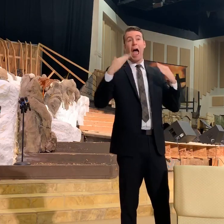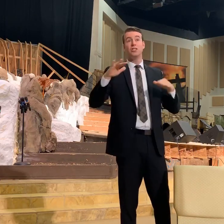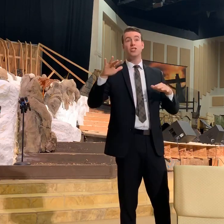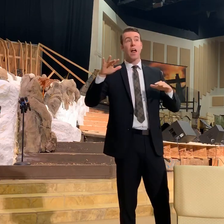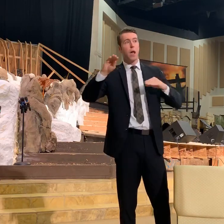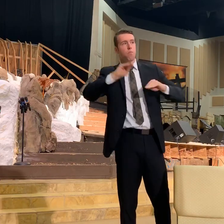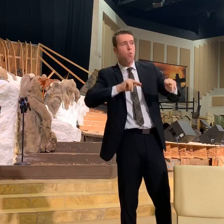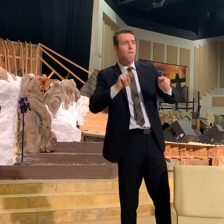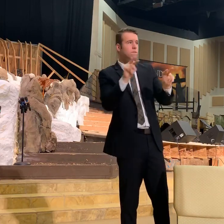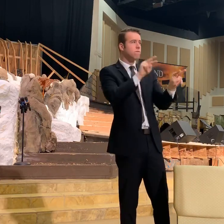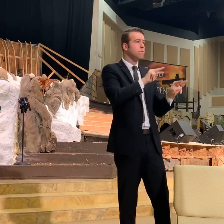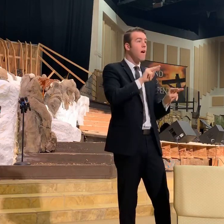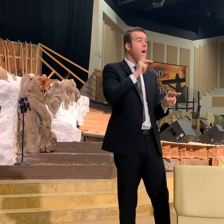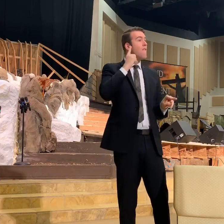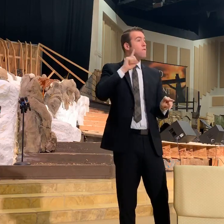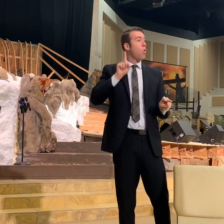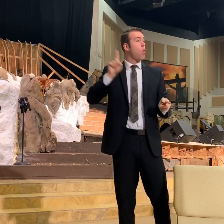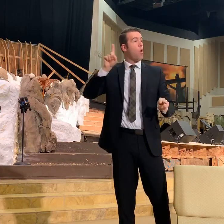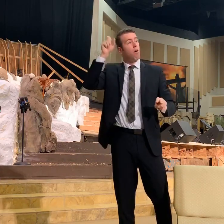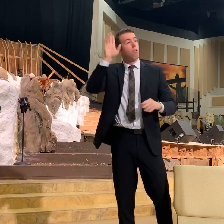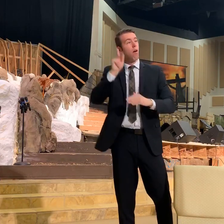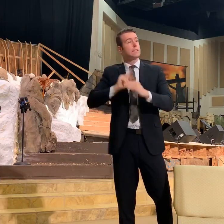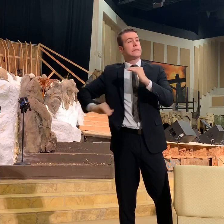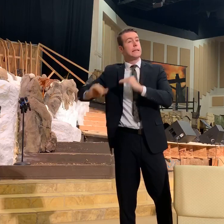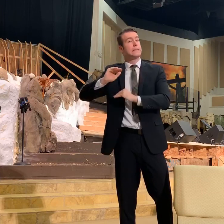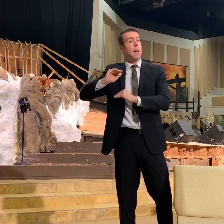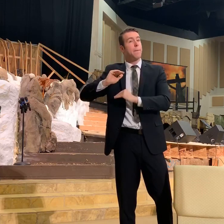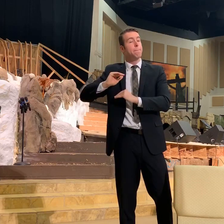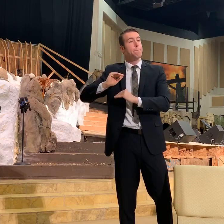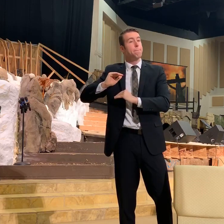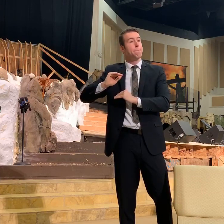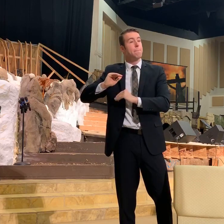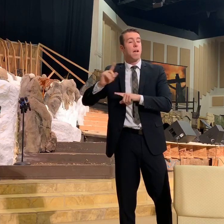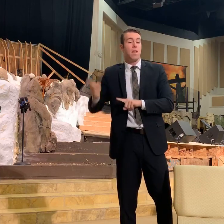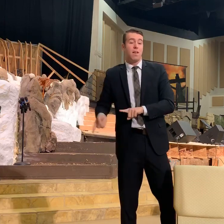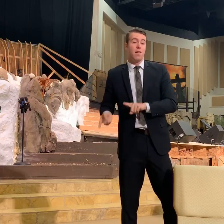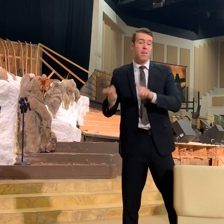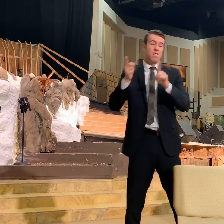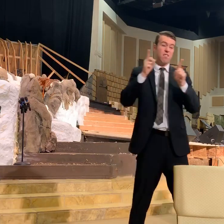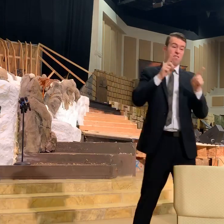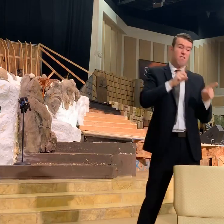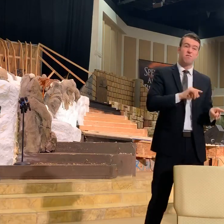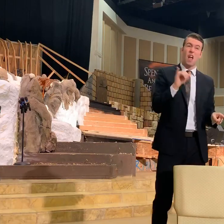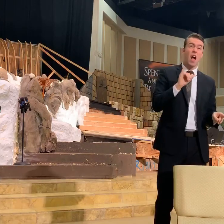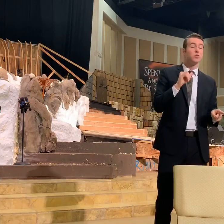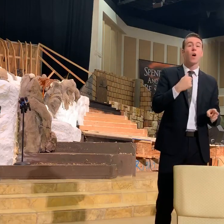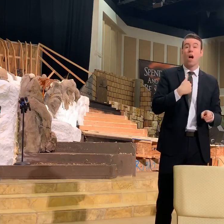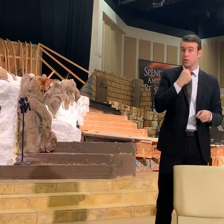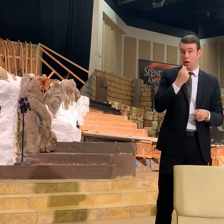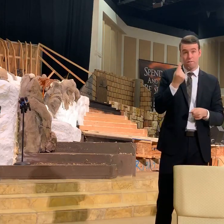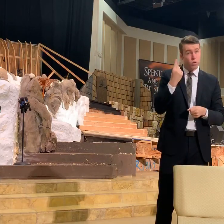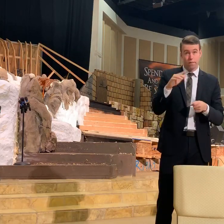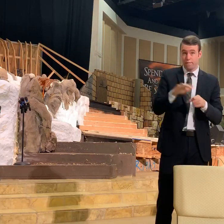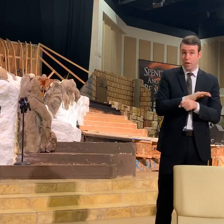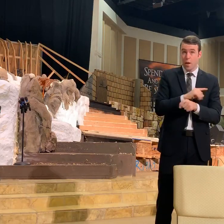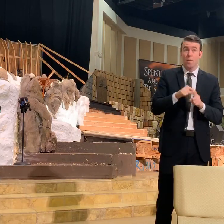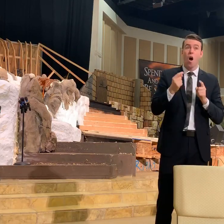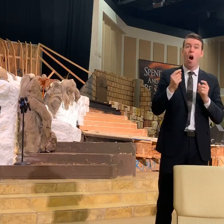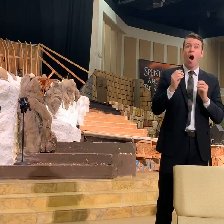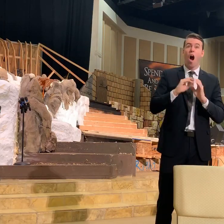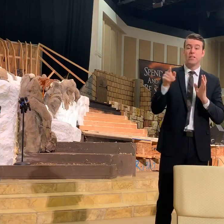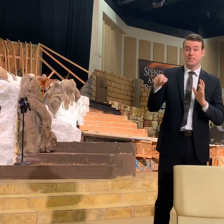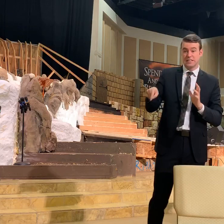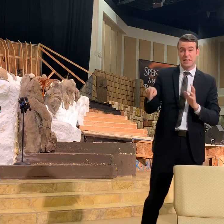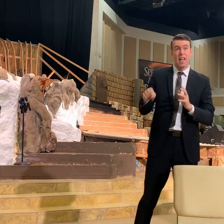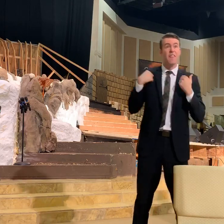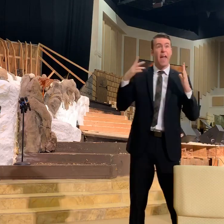moving on behalf of God's kingdom, our ministering spirits, and in a weird way that I don't understand, they evidently intercede